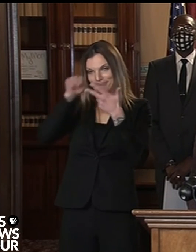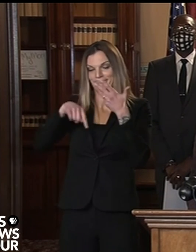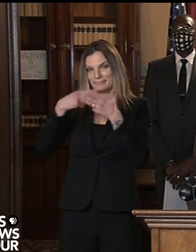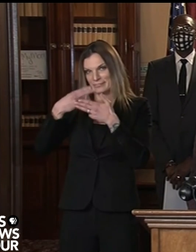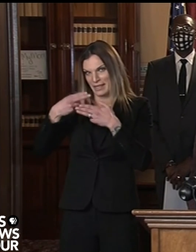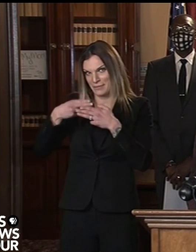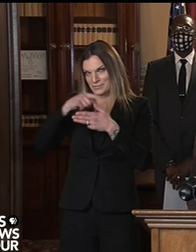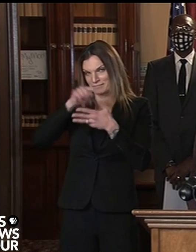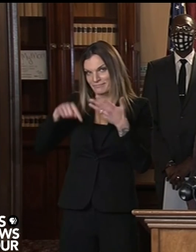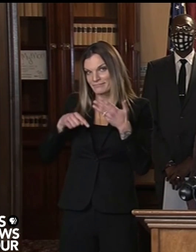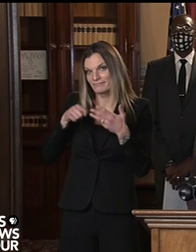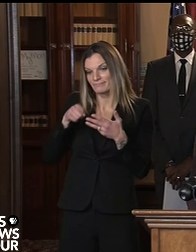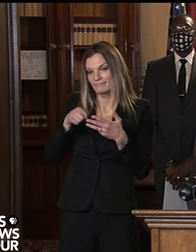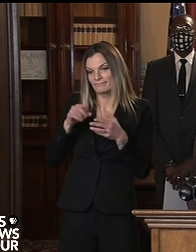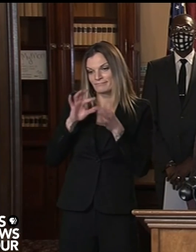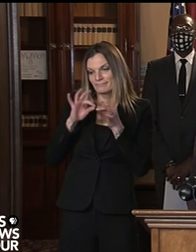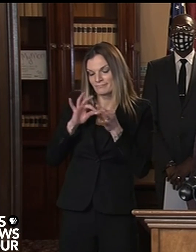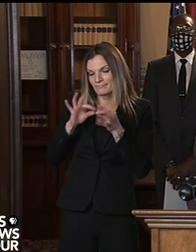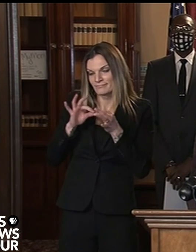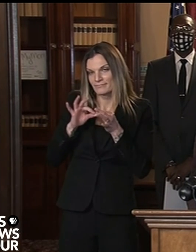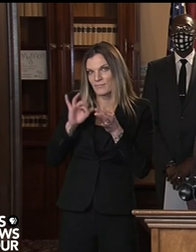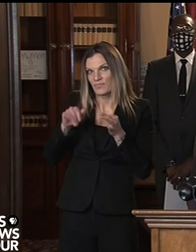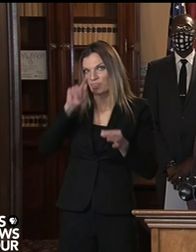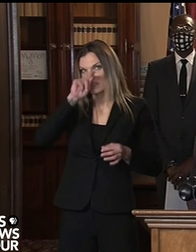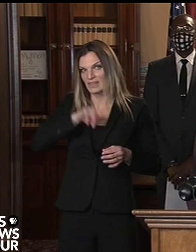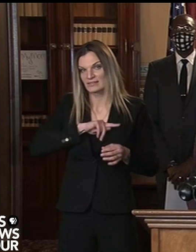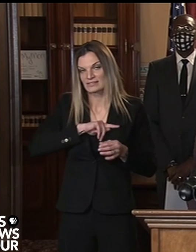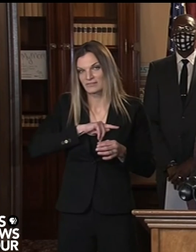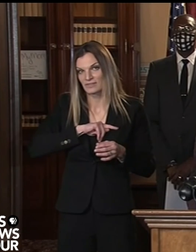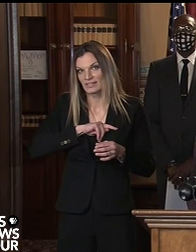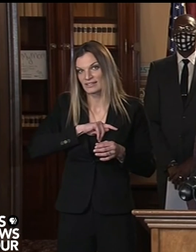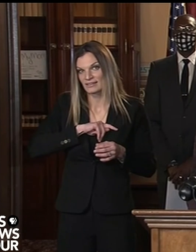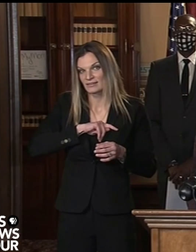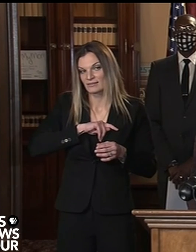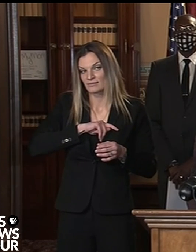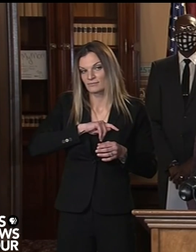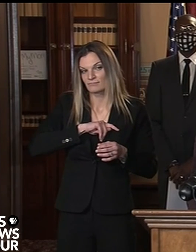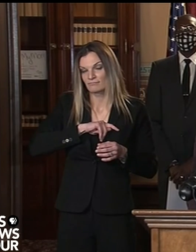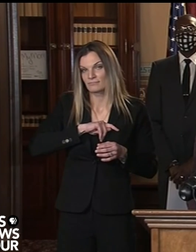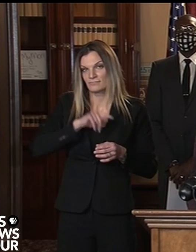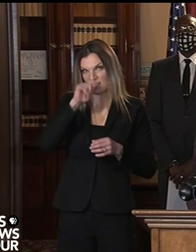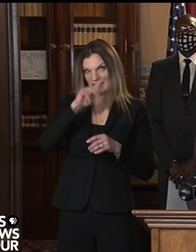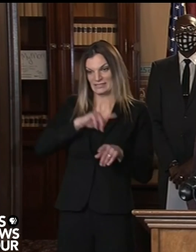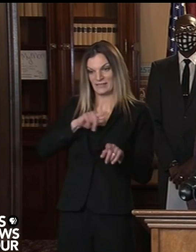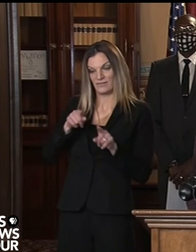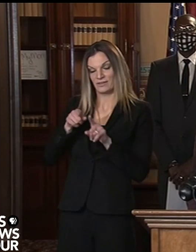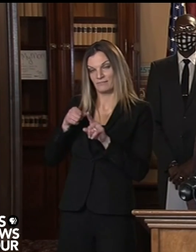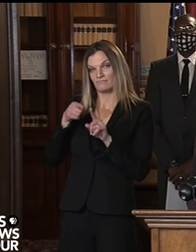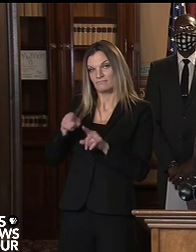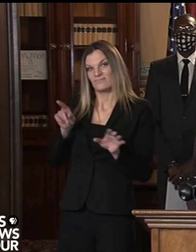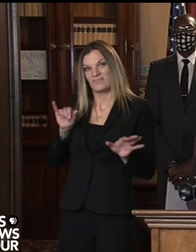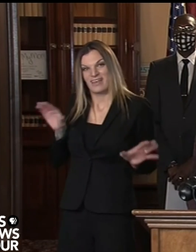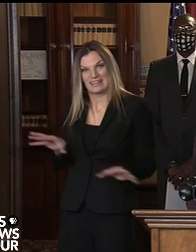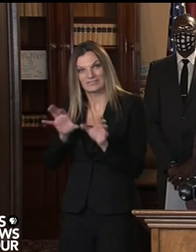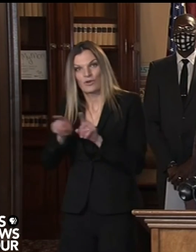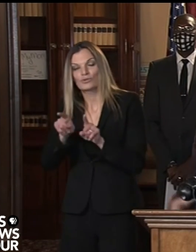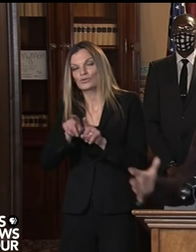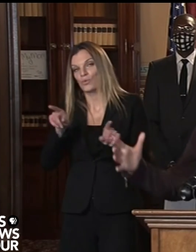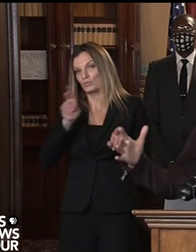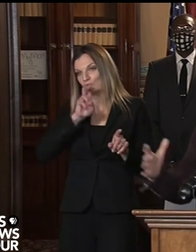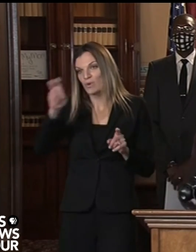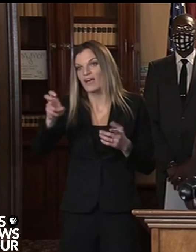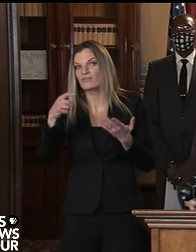them cited the Thanksgiving activities and mobility and travel